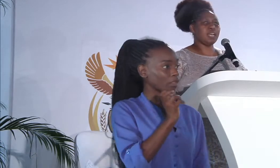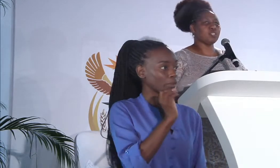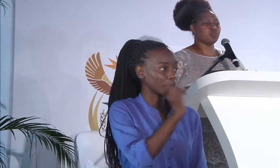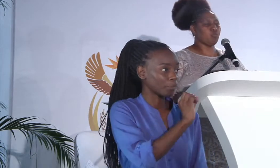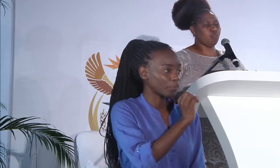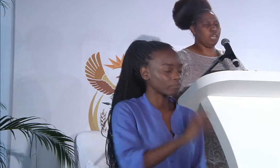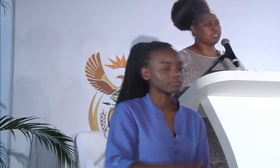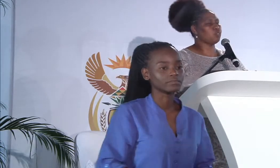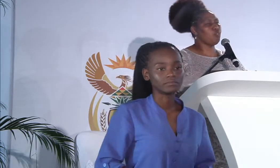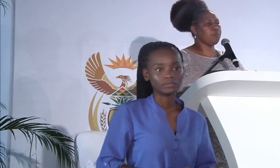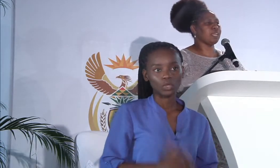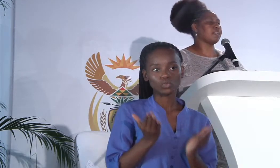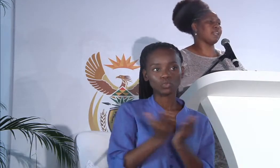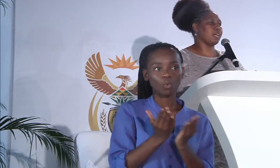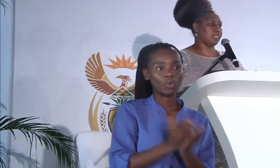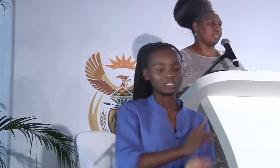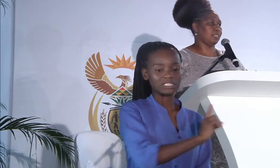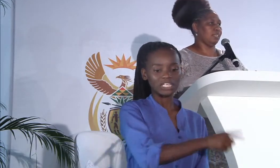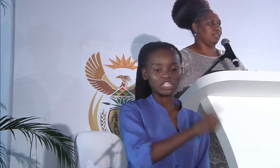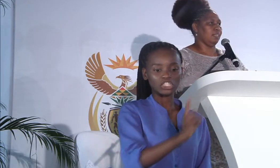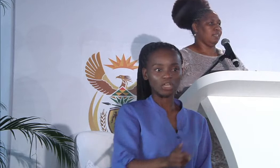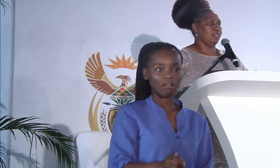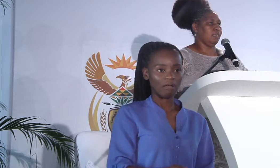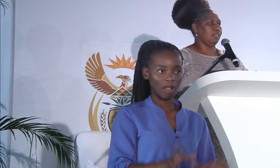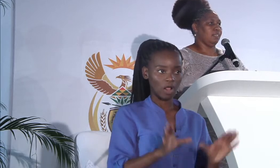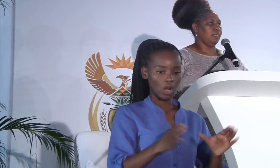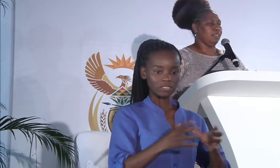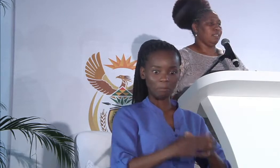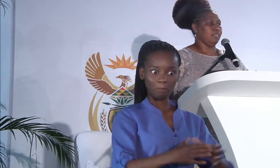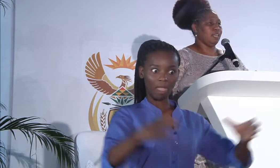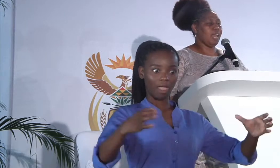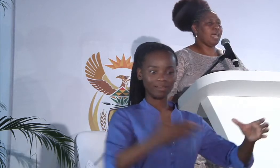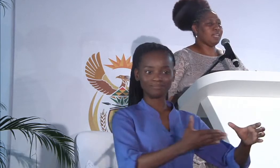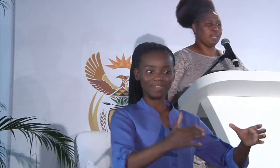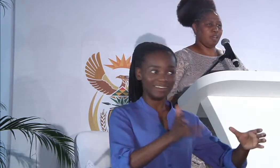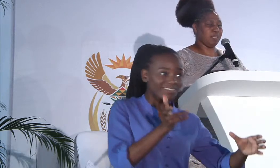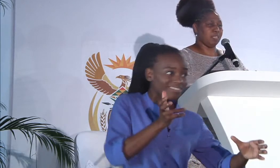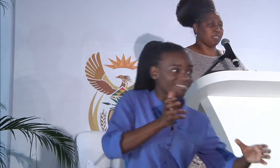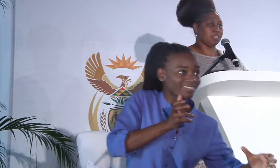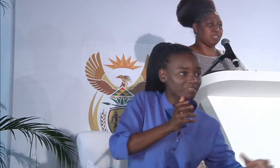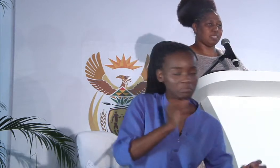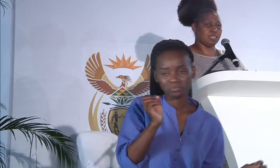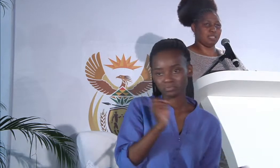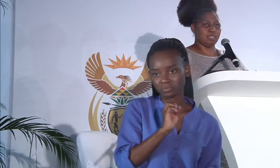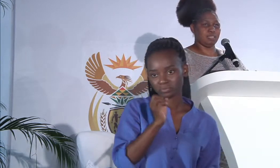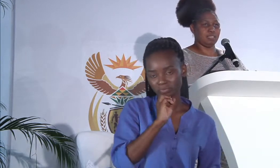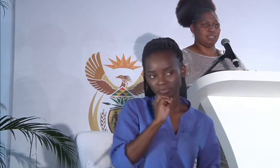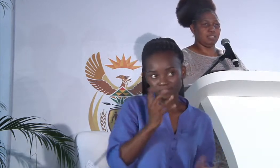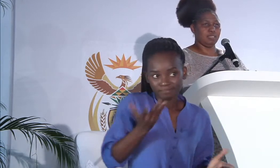at school had too big a class. And I ended up in the streets,